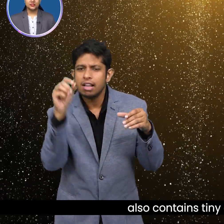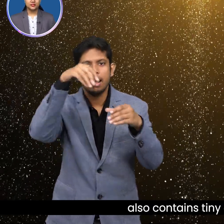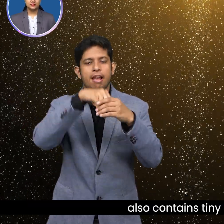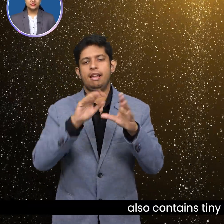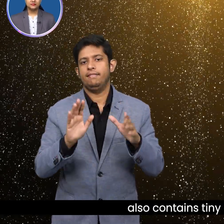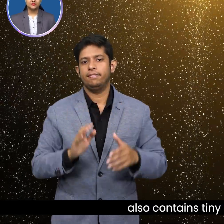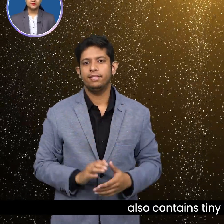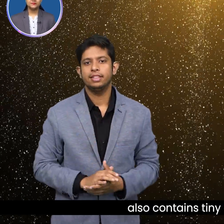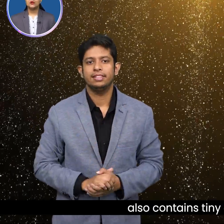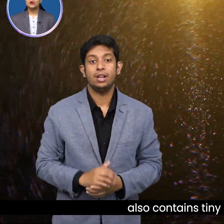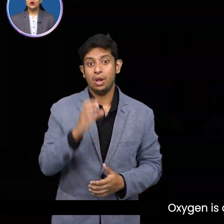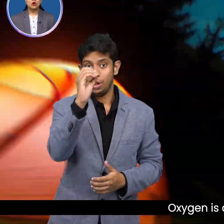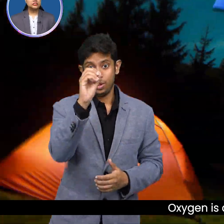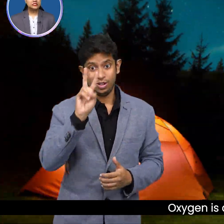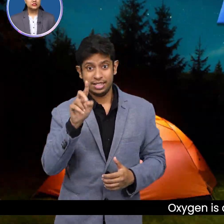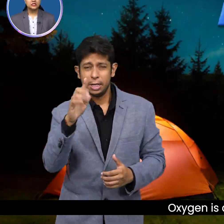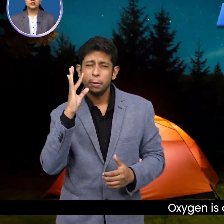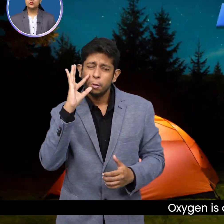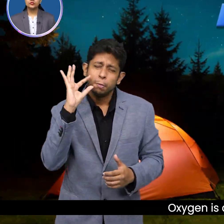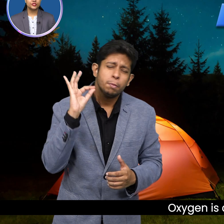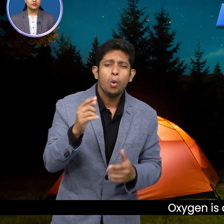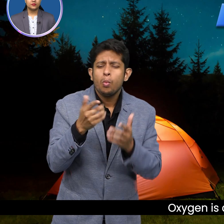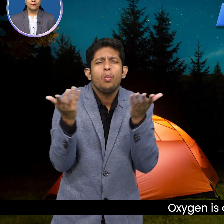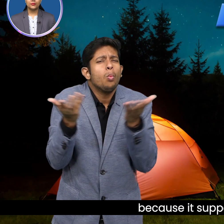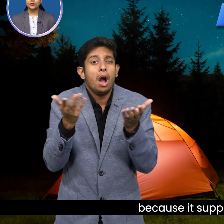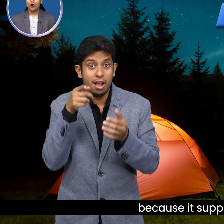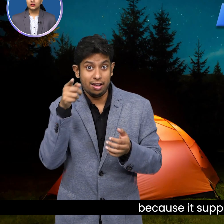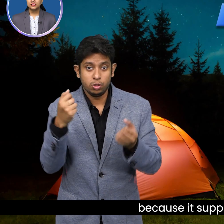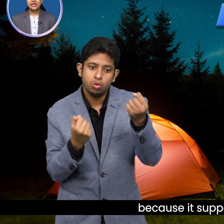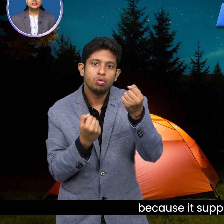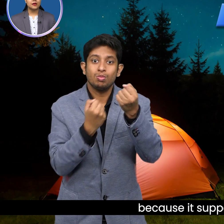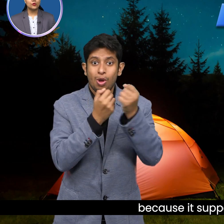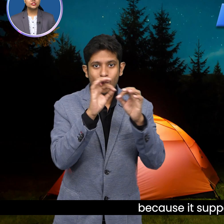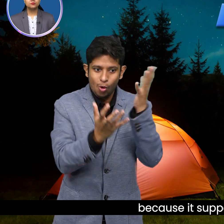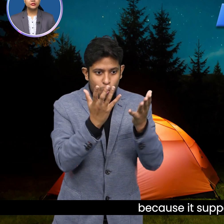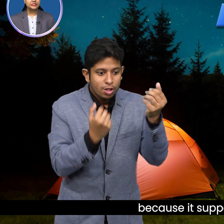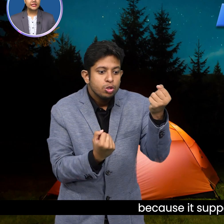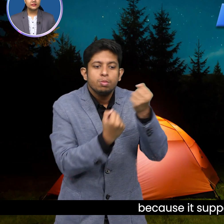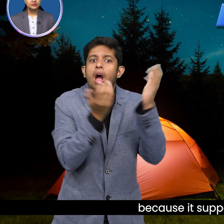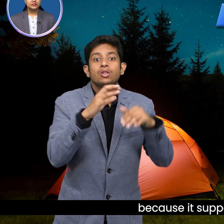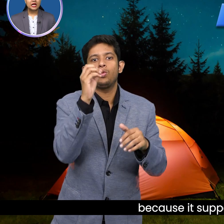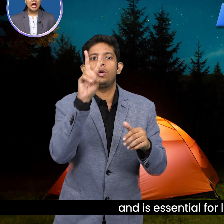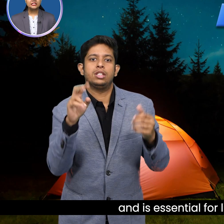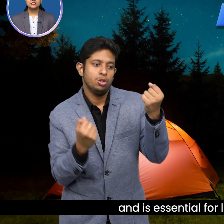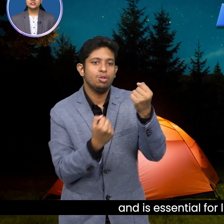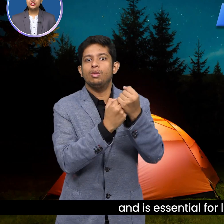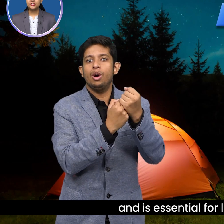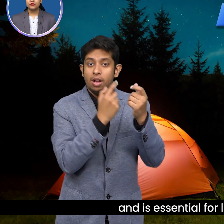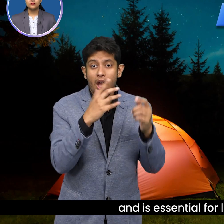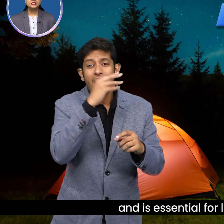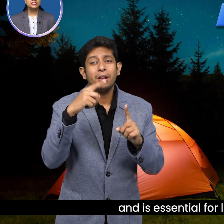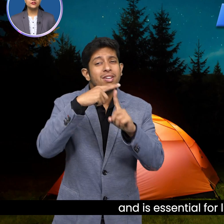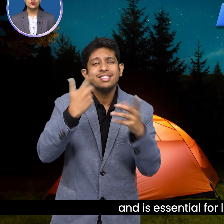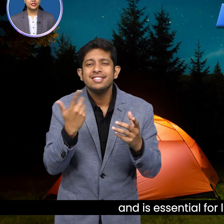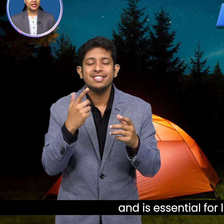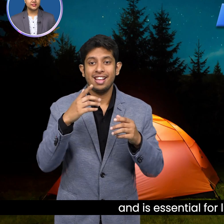dust particles. Oxygen is crucial because it supports burning and is essential